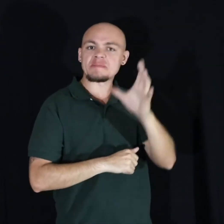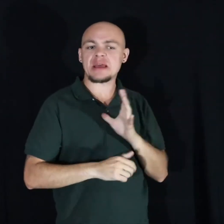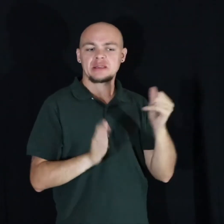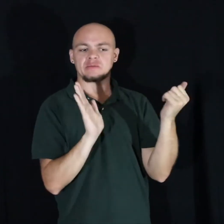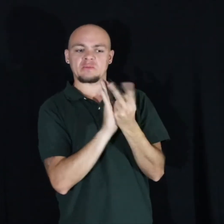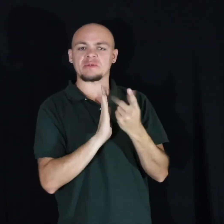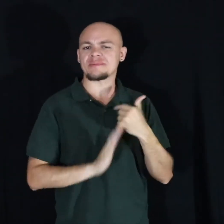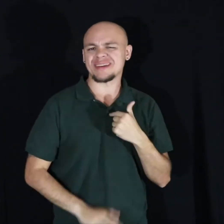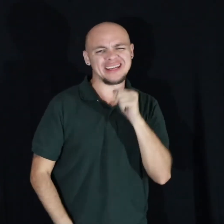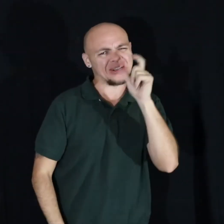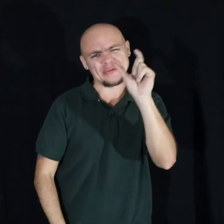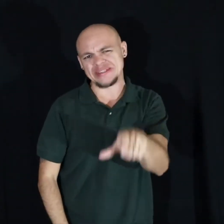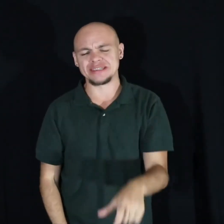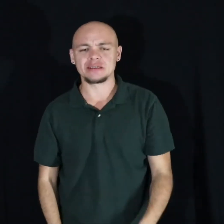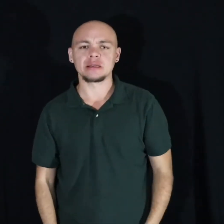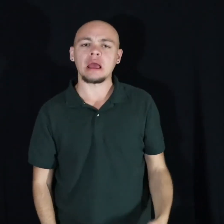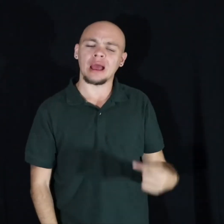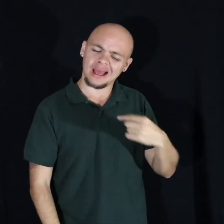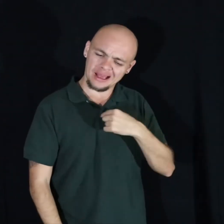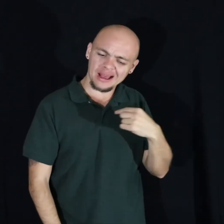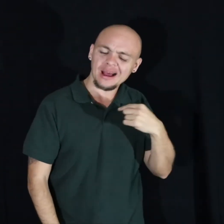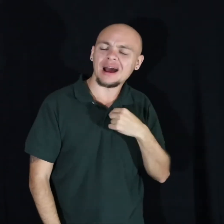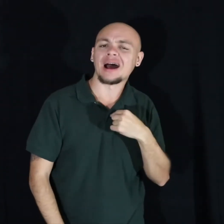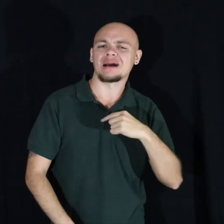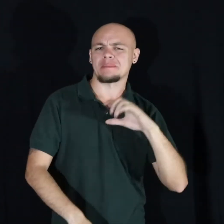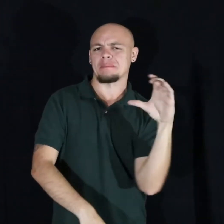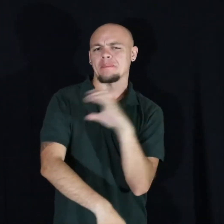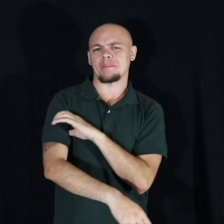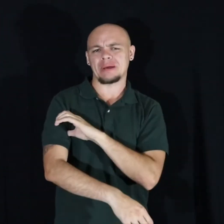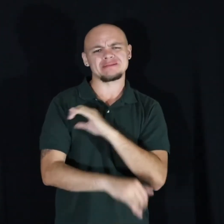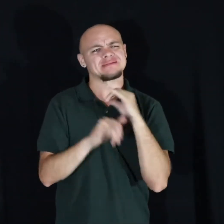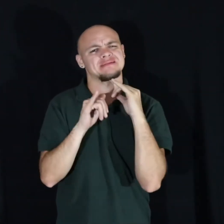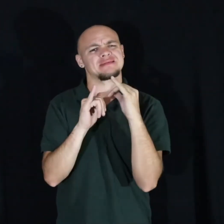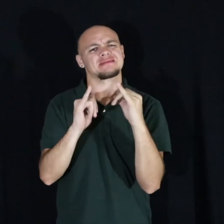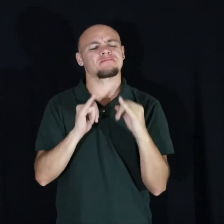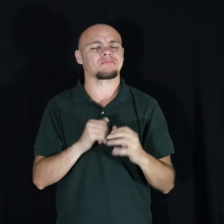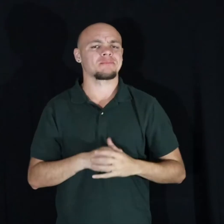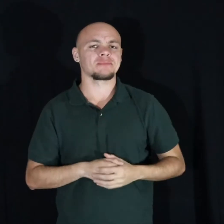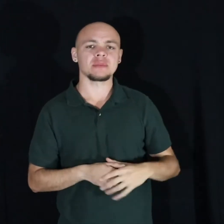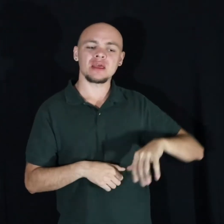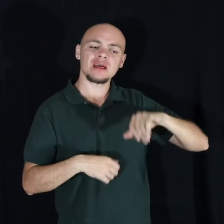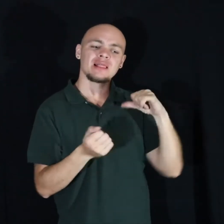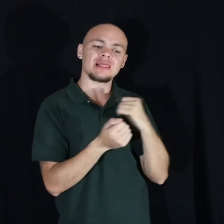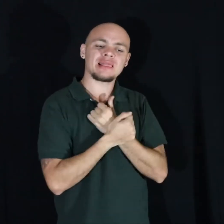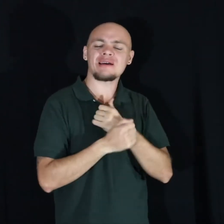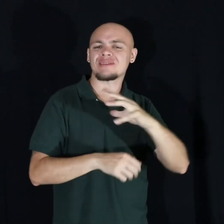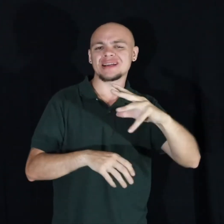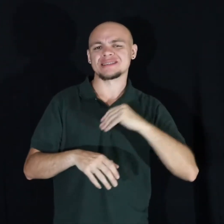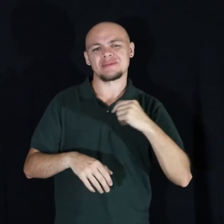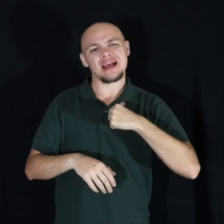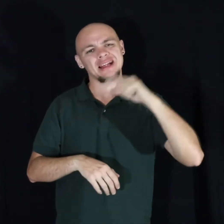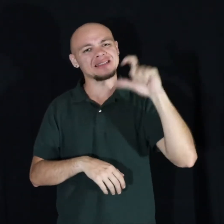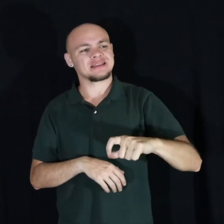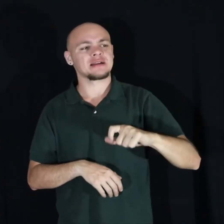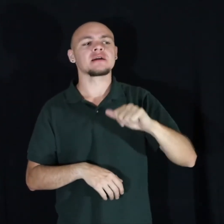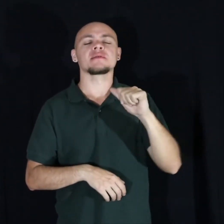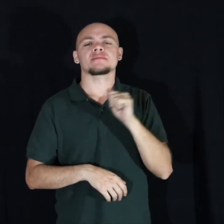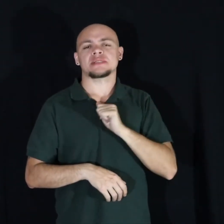validated. I am just as powerful. The only love and acceptance I need is from